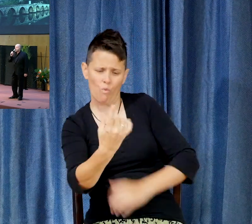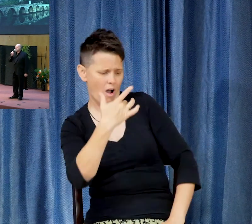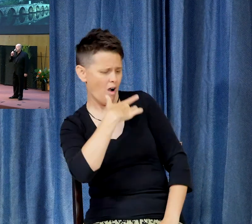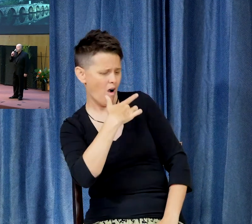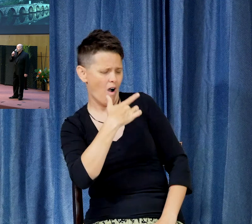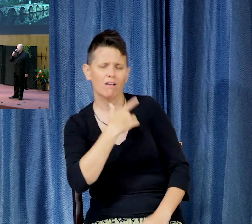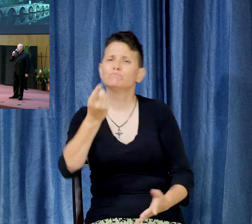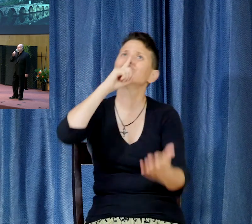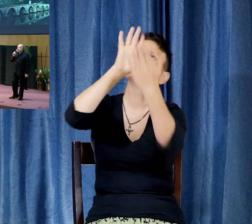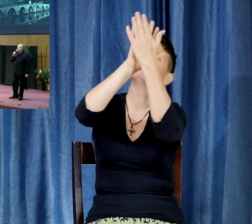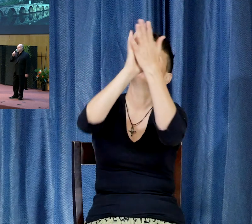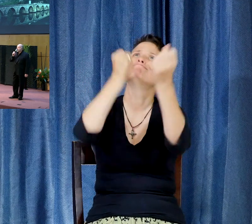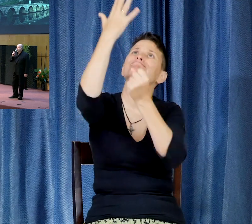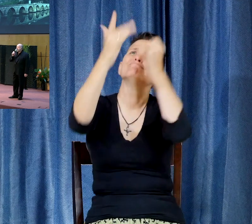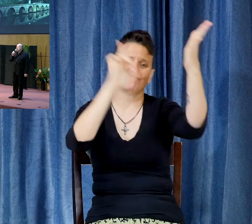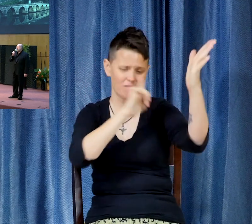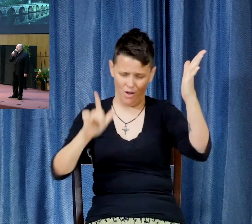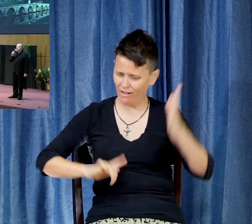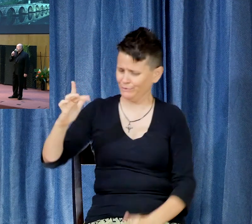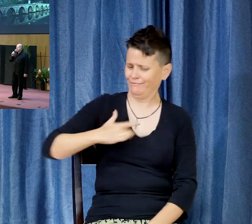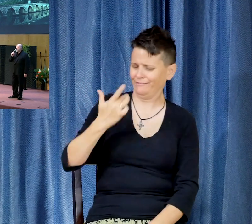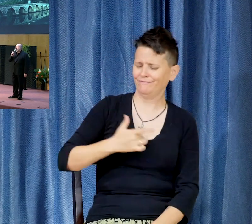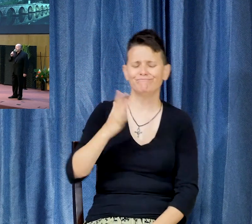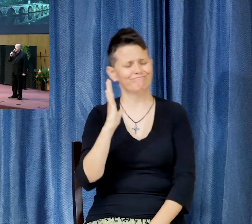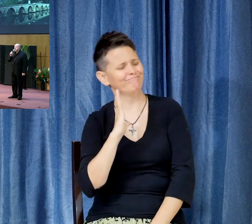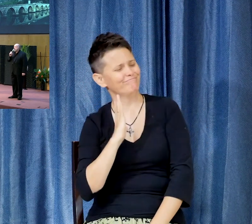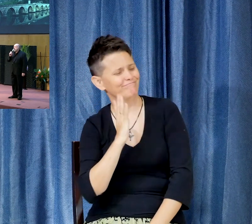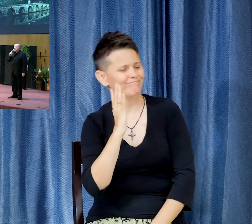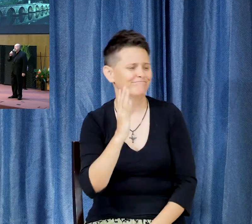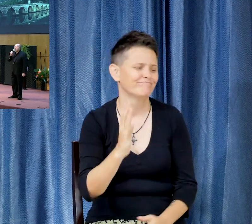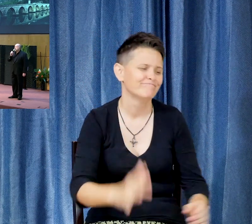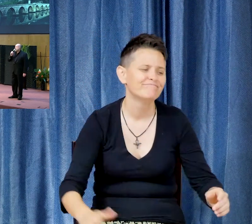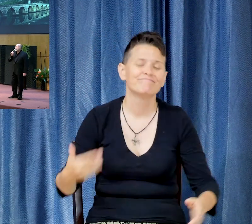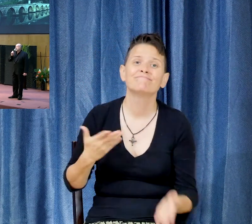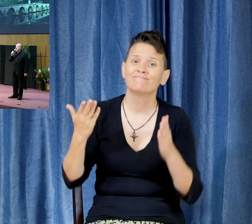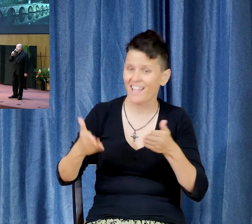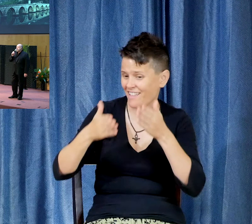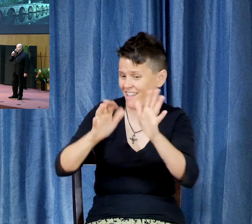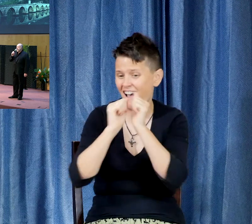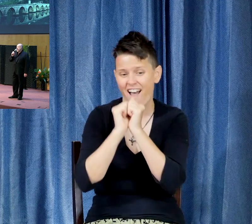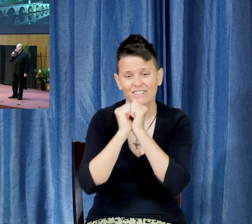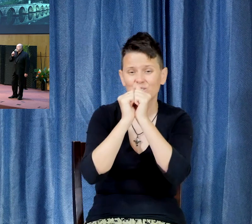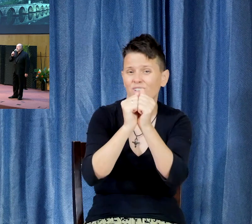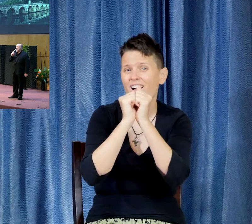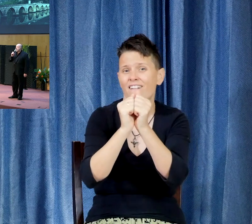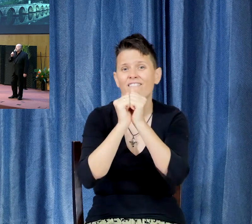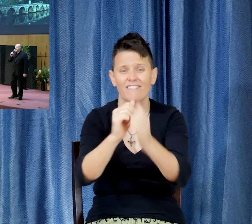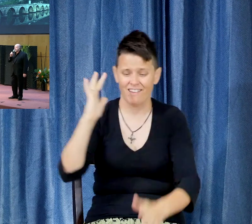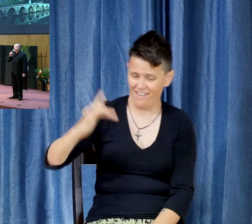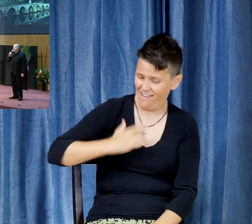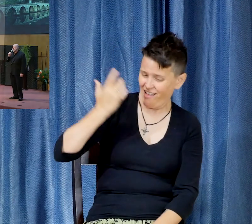praise to the Lord, and I will feel alright. Let's get together